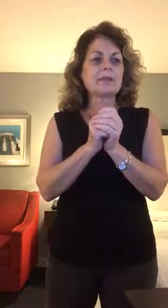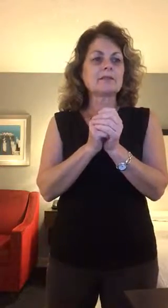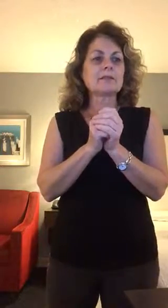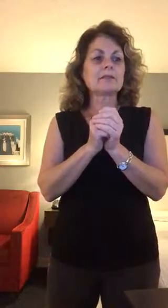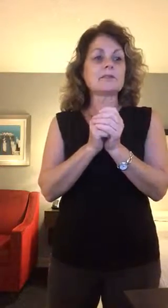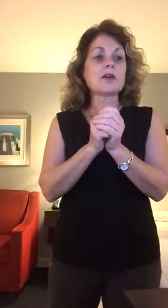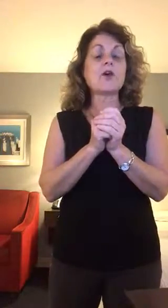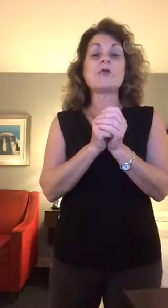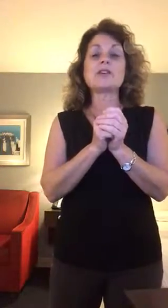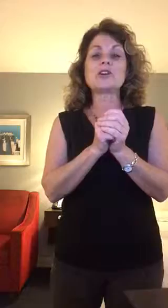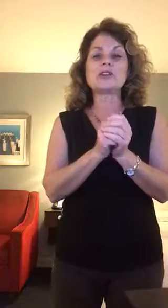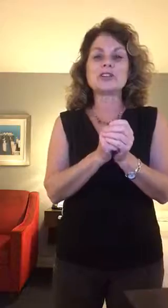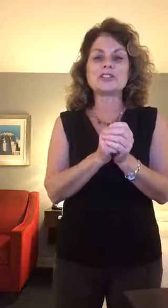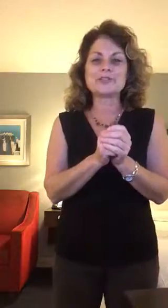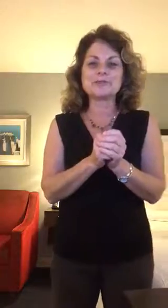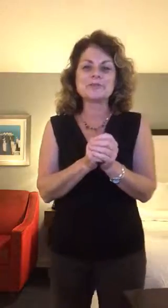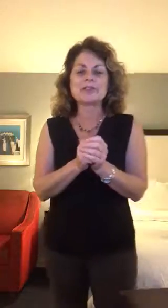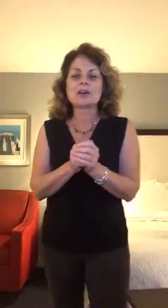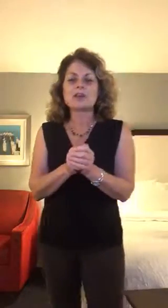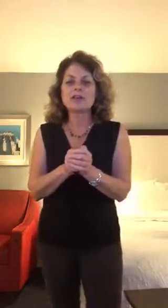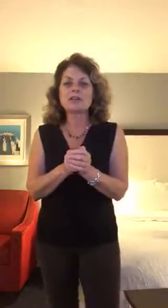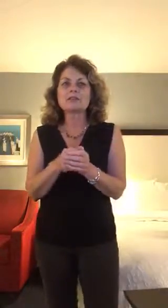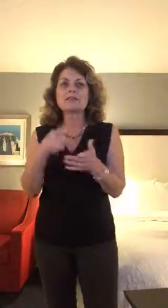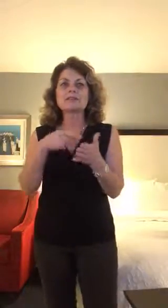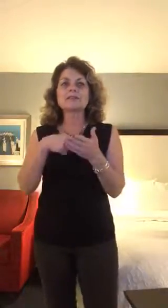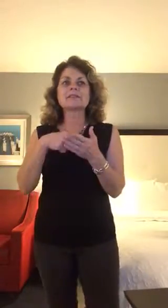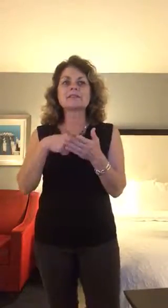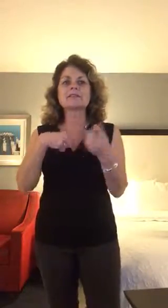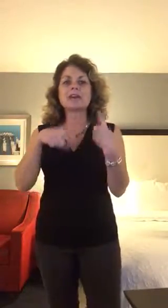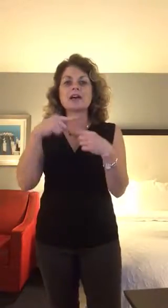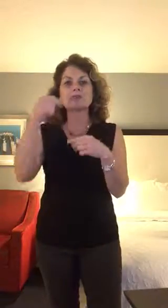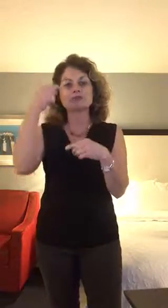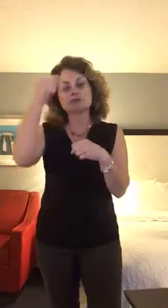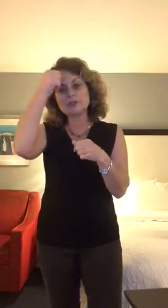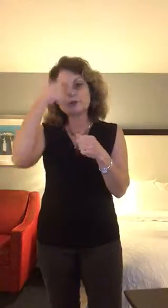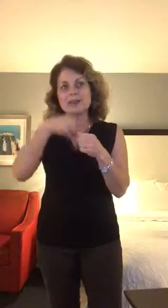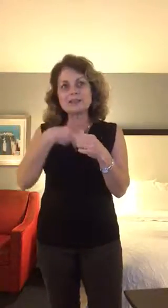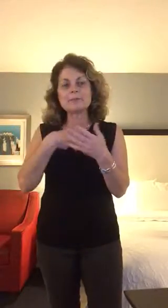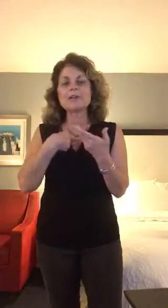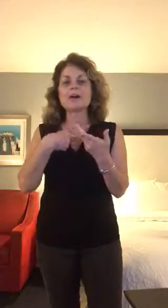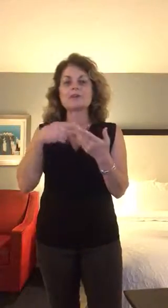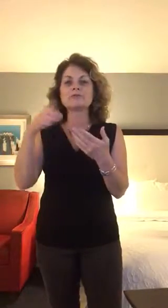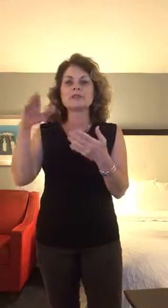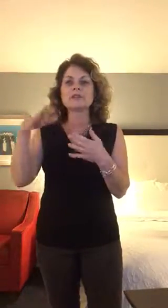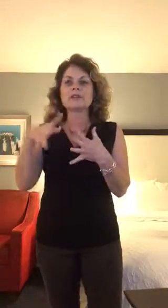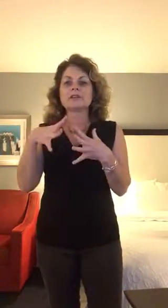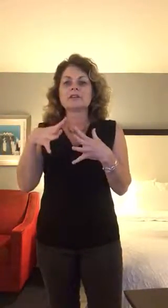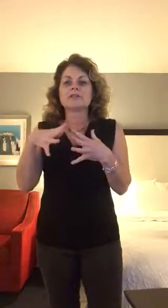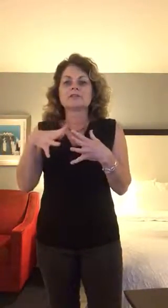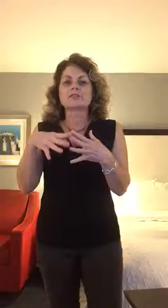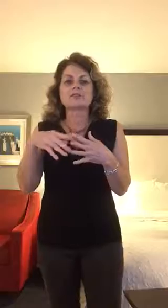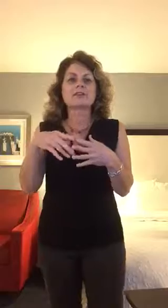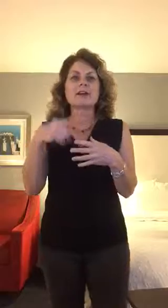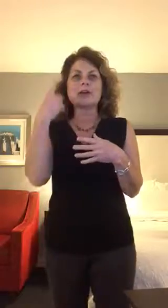Let's see, this is, oh, encourage. Okay, this sign reminds me of just, I